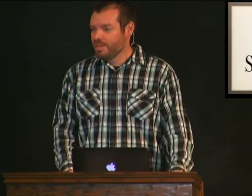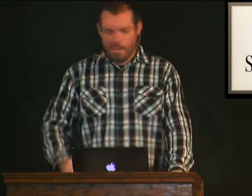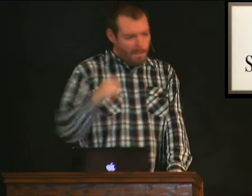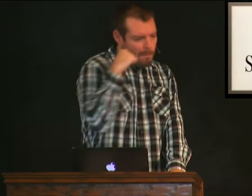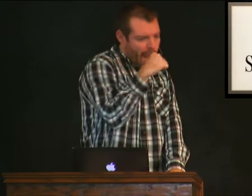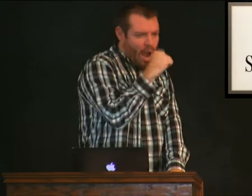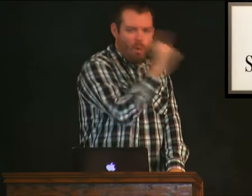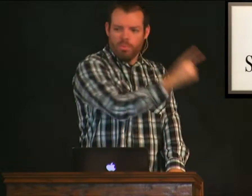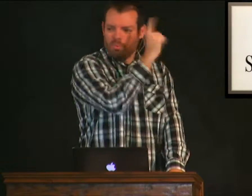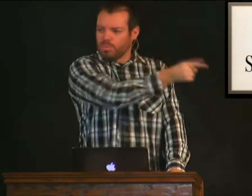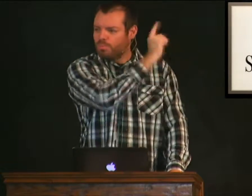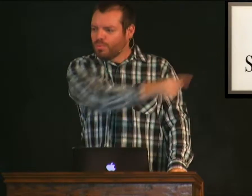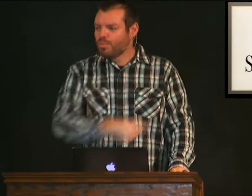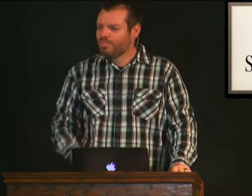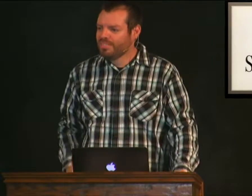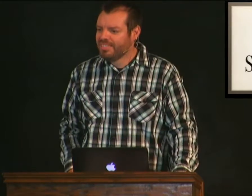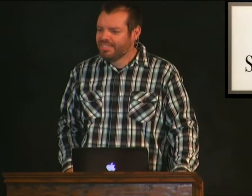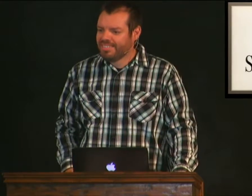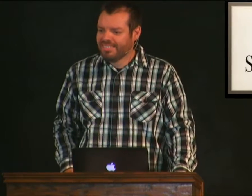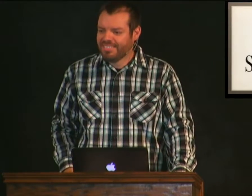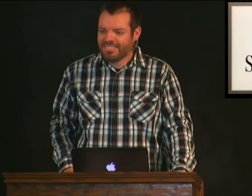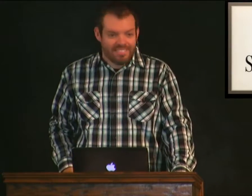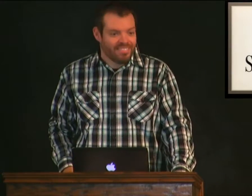boxers. Bow, boom, boom, boom.